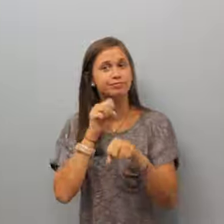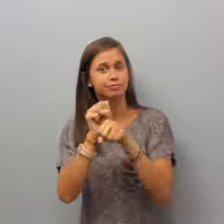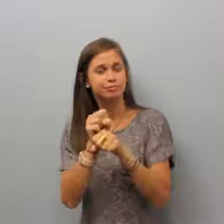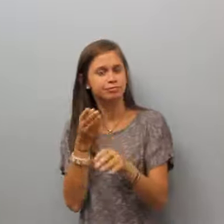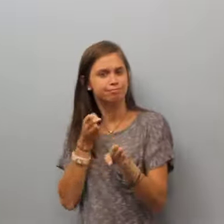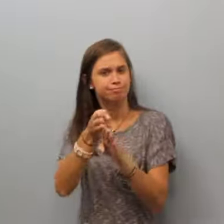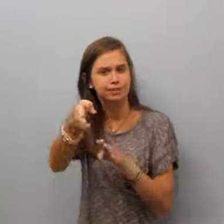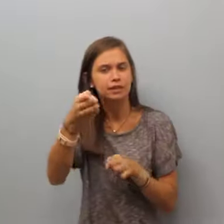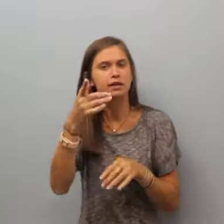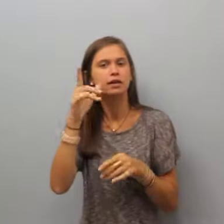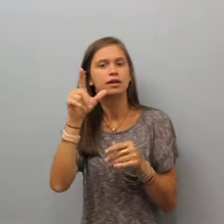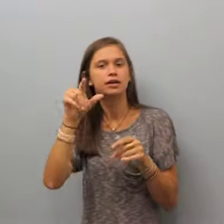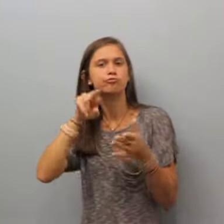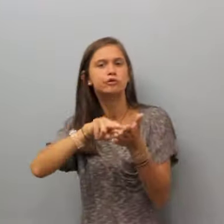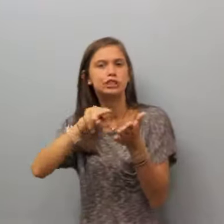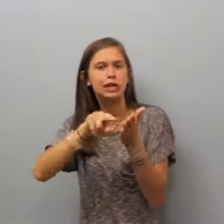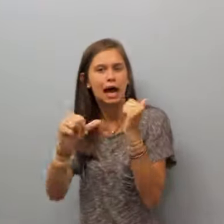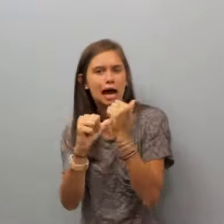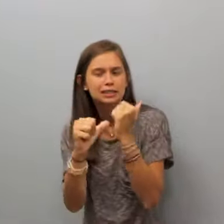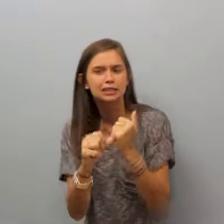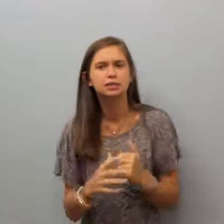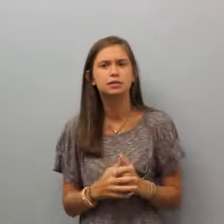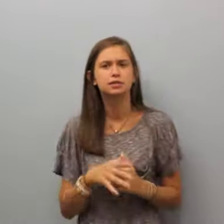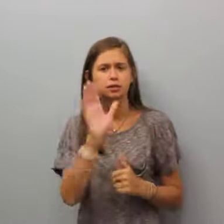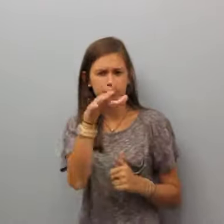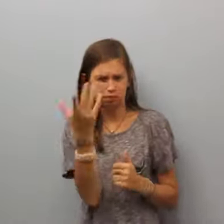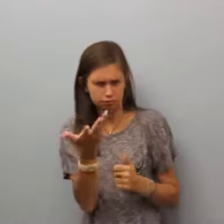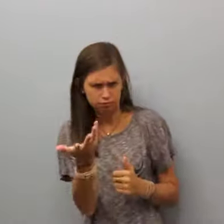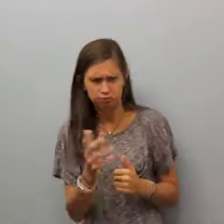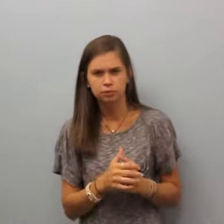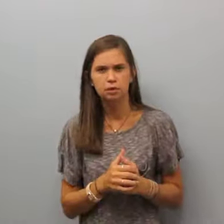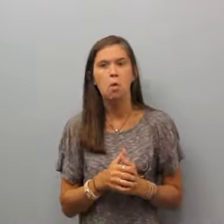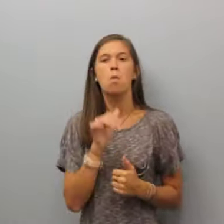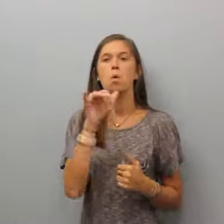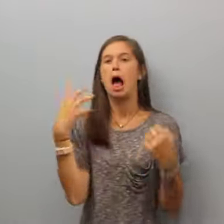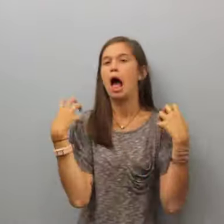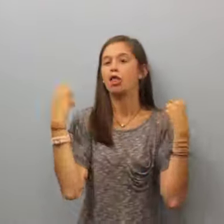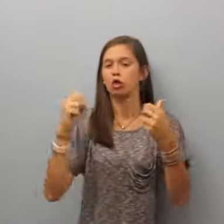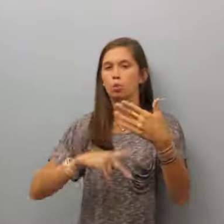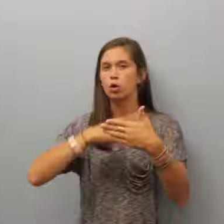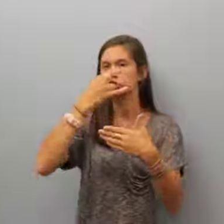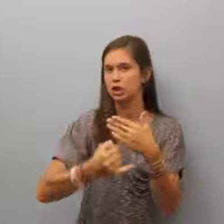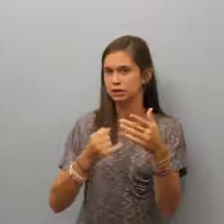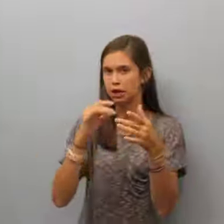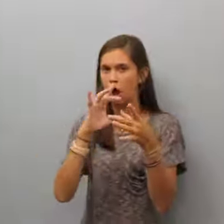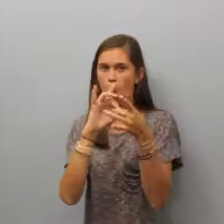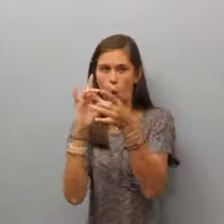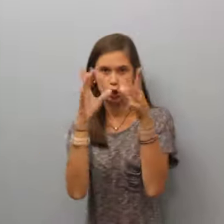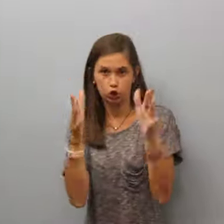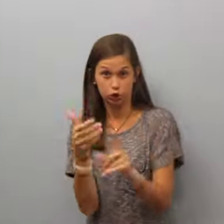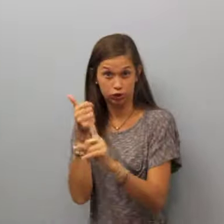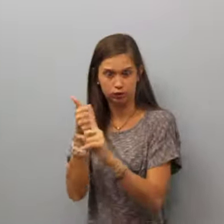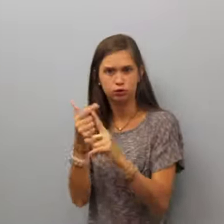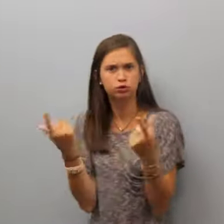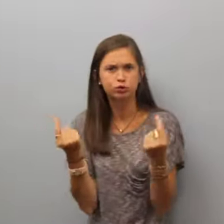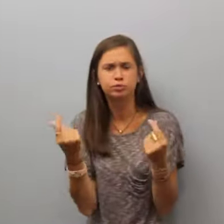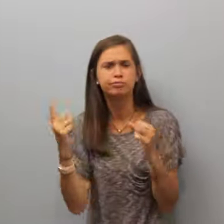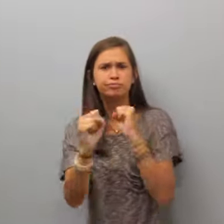started working off campus. But I do still work around the Rochester area. I hope to be a research assistant,